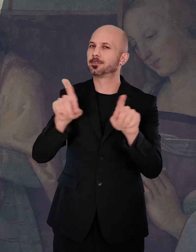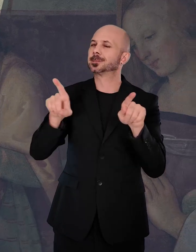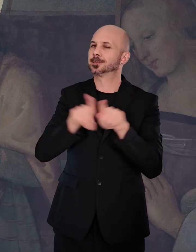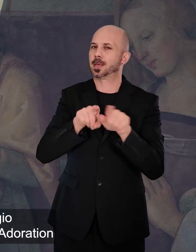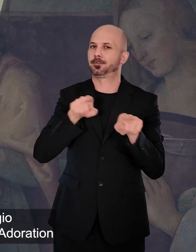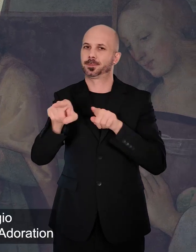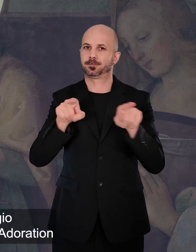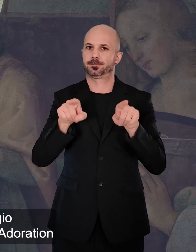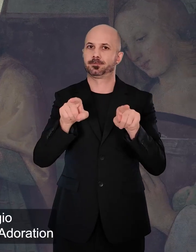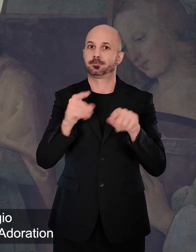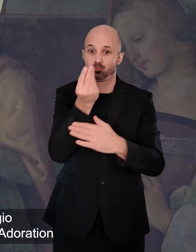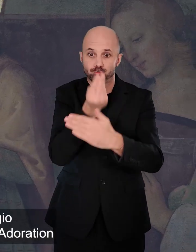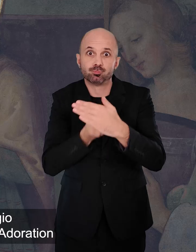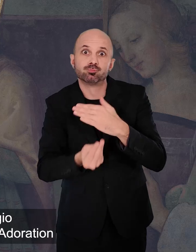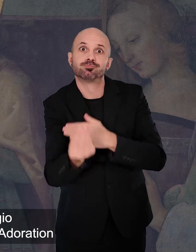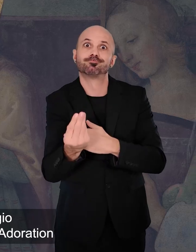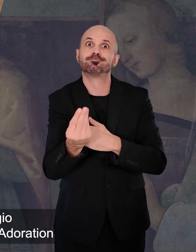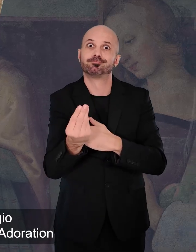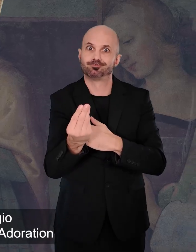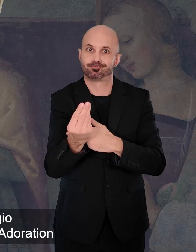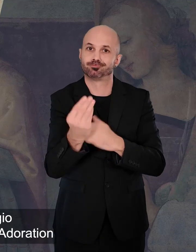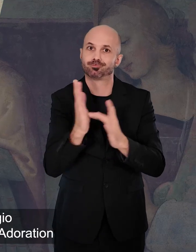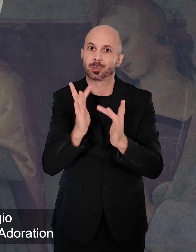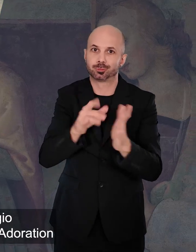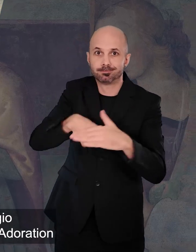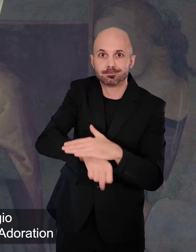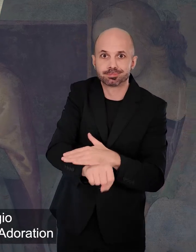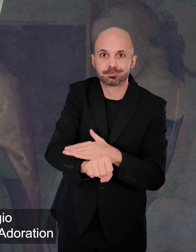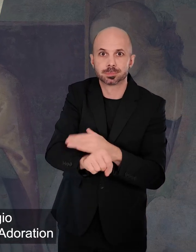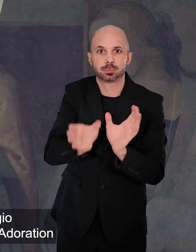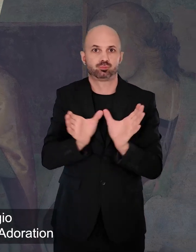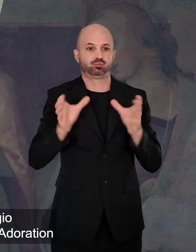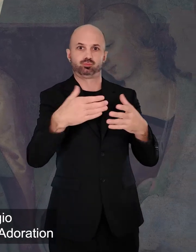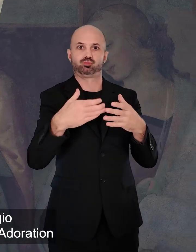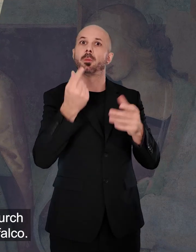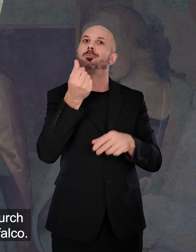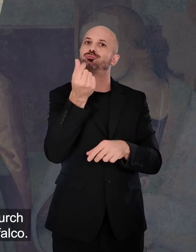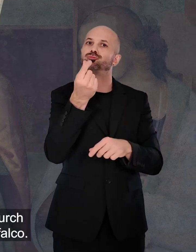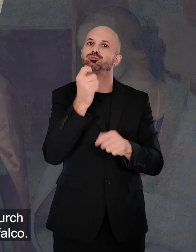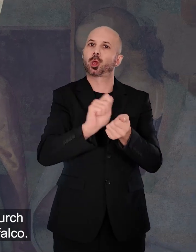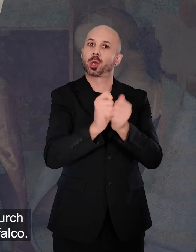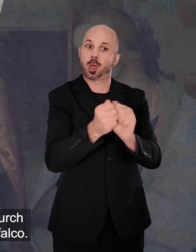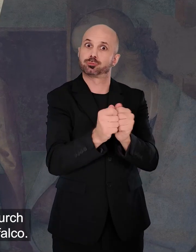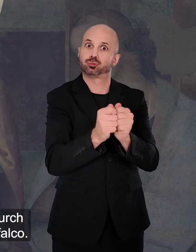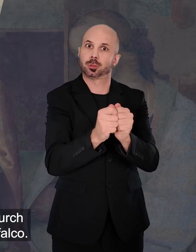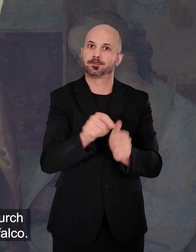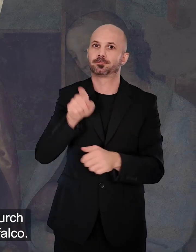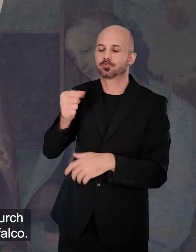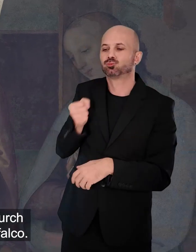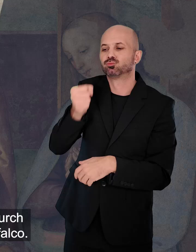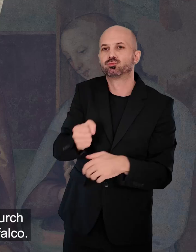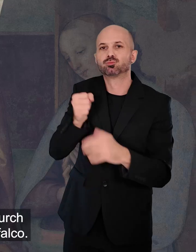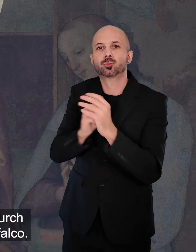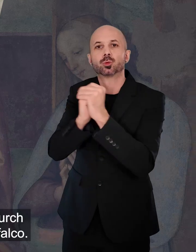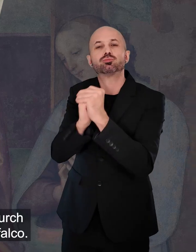period, the Nativity in the Collegio del Cambio in Perugia and the Adoration of the Shepherds in the